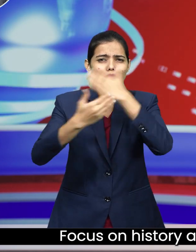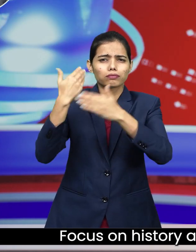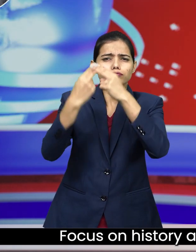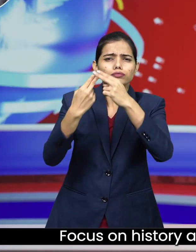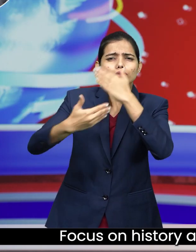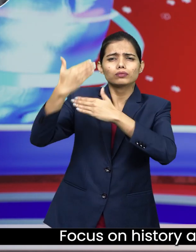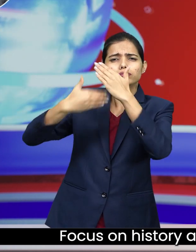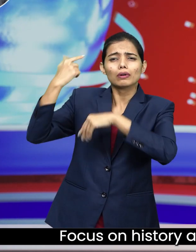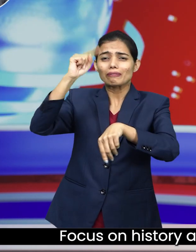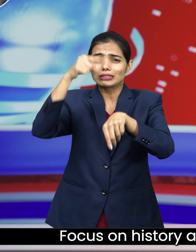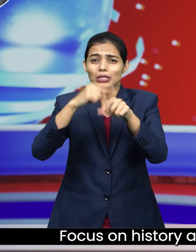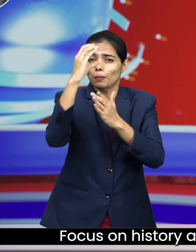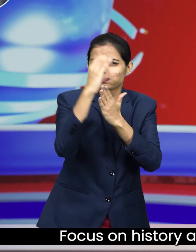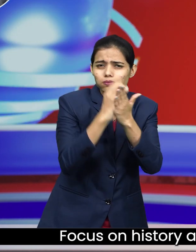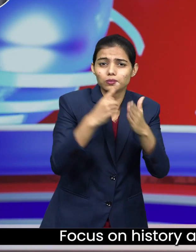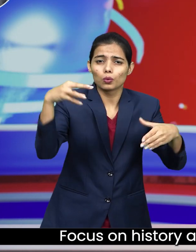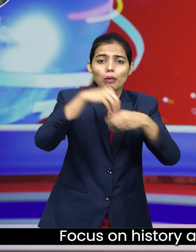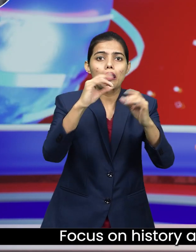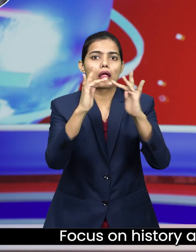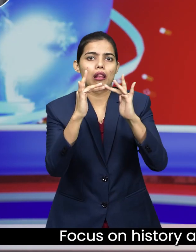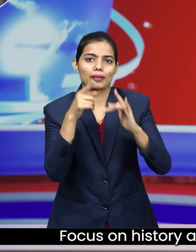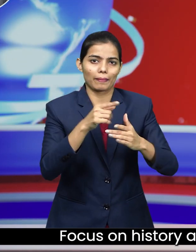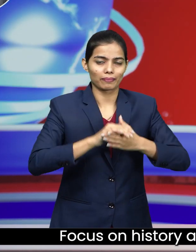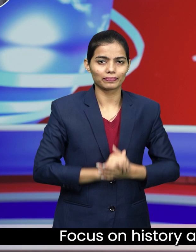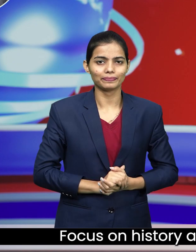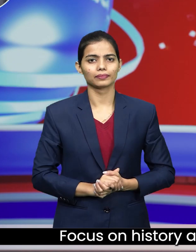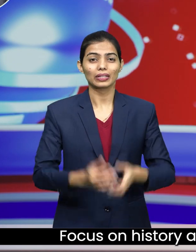Focus on history as a prime subject of interest.